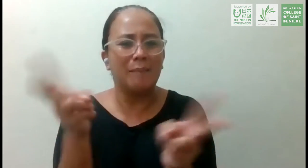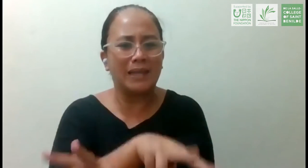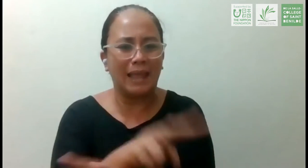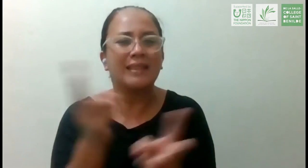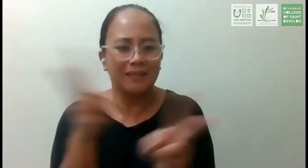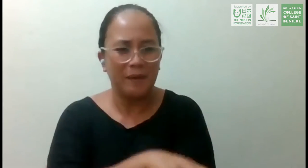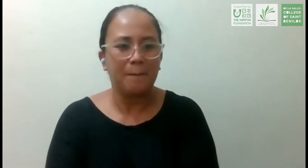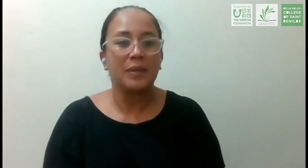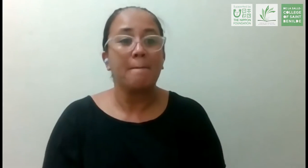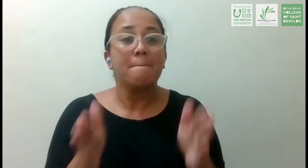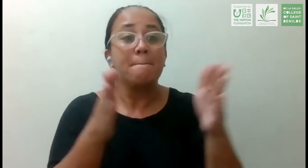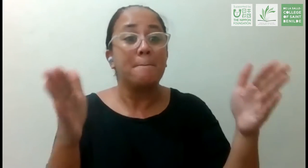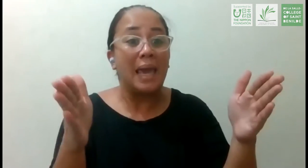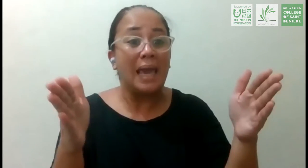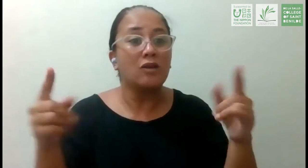Big to small.